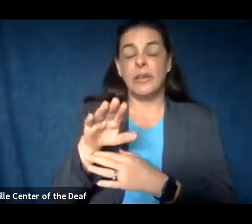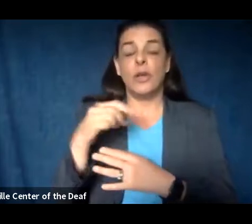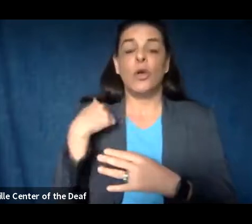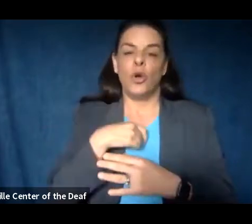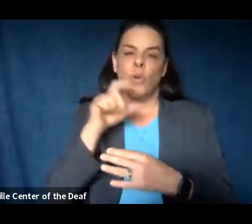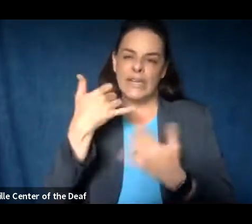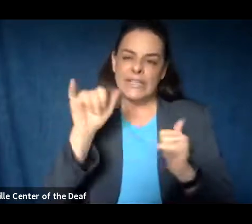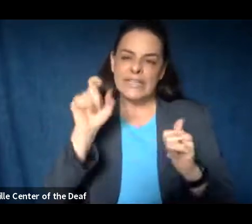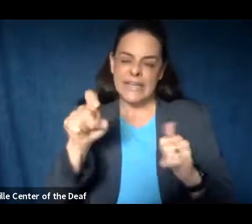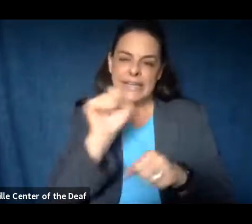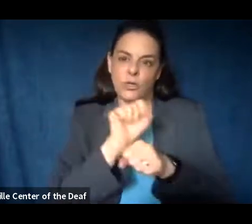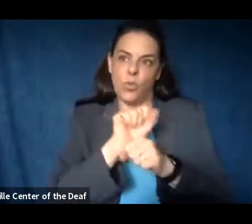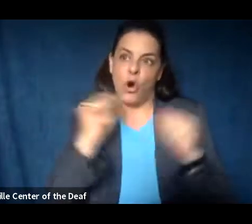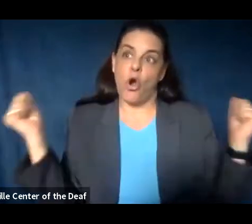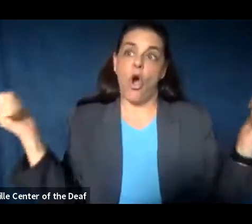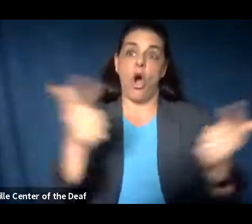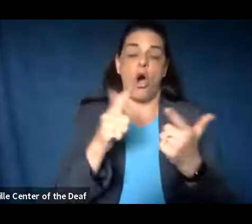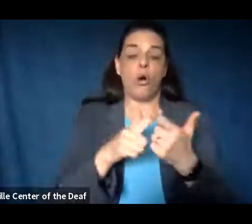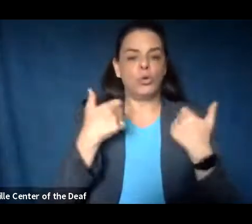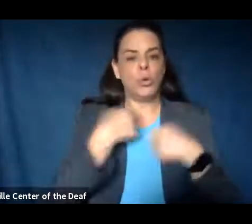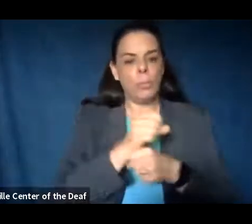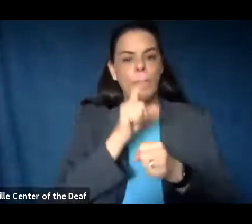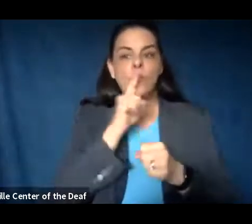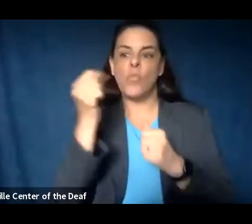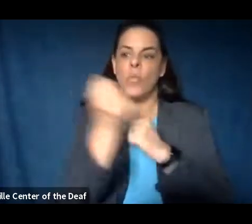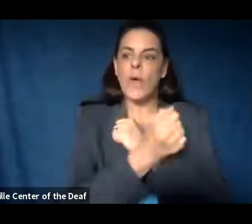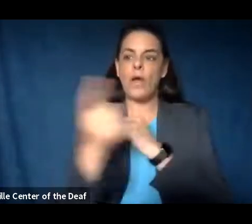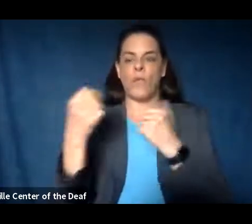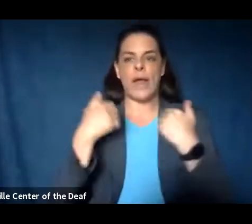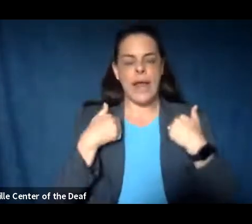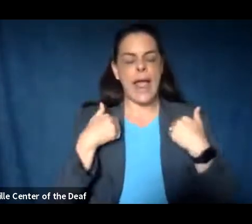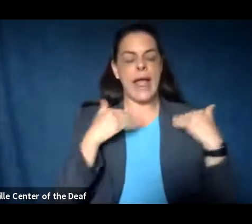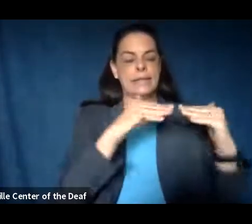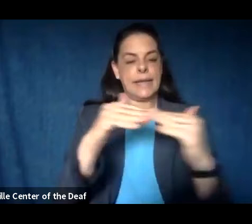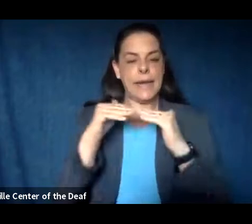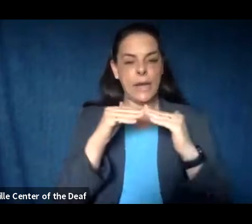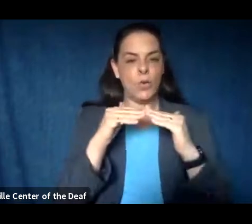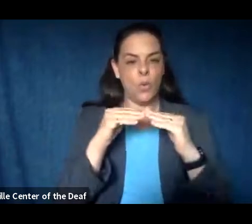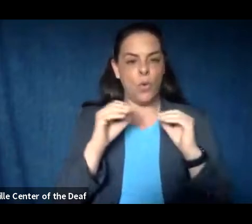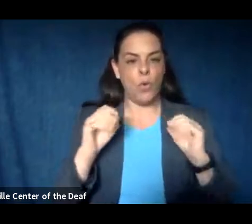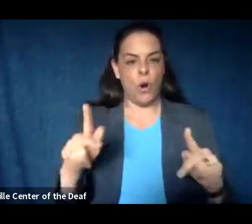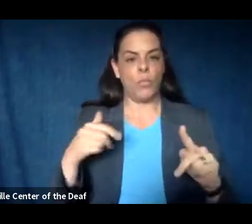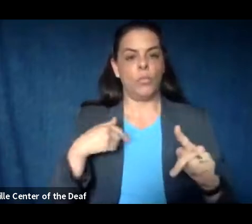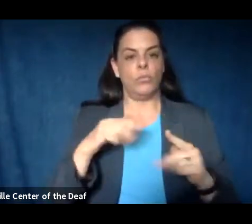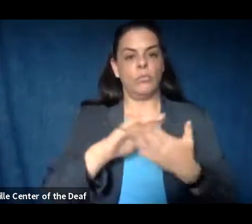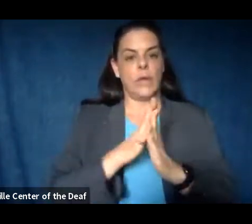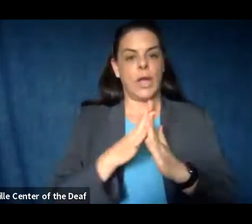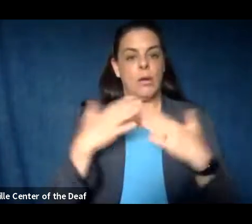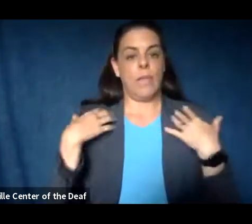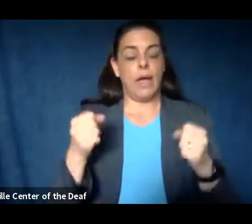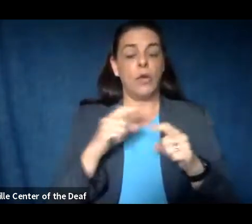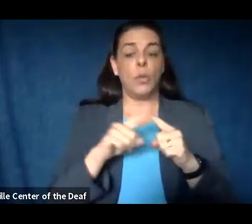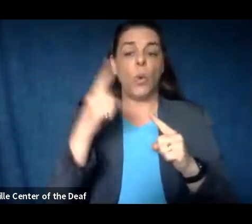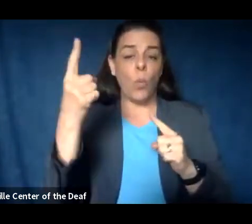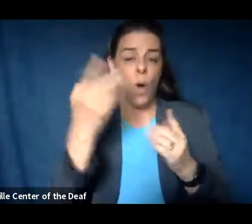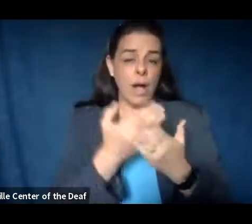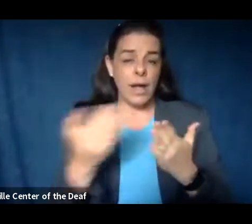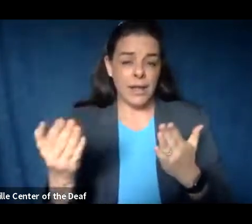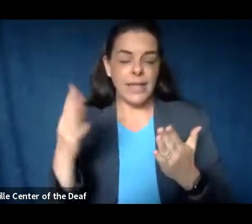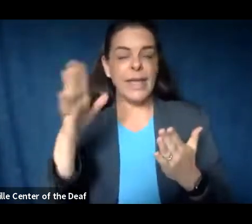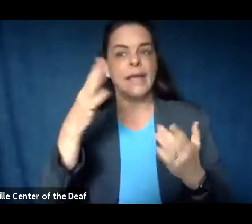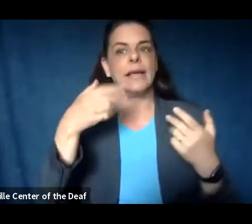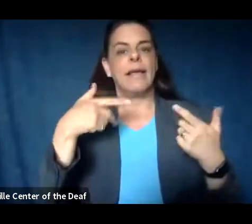equal opportunity to be healthy, one positive in this pandemic that it shined an important spotlight on the